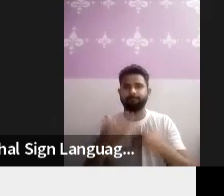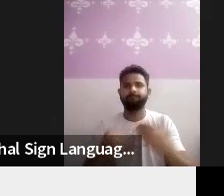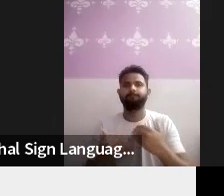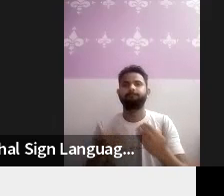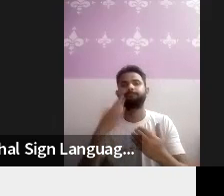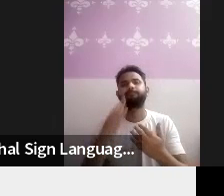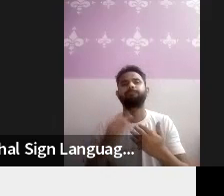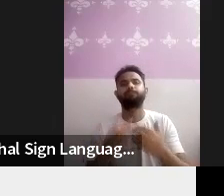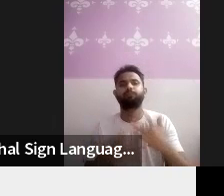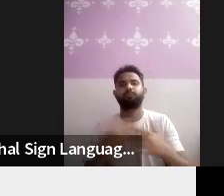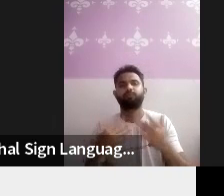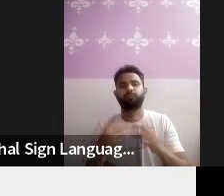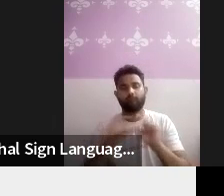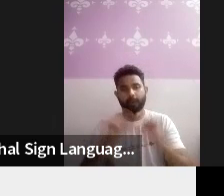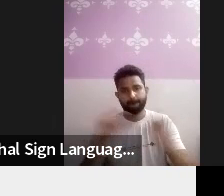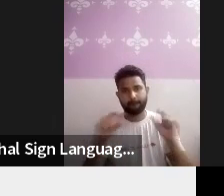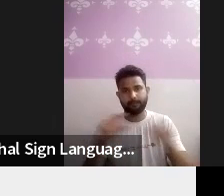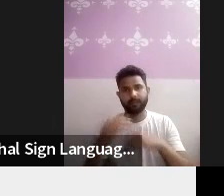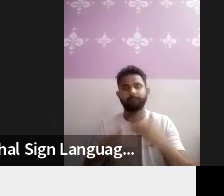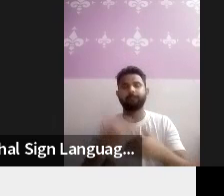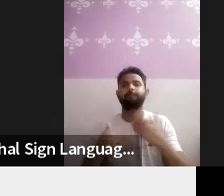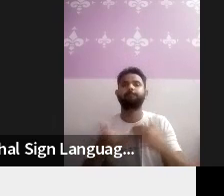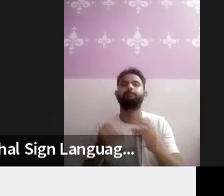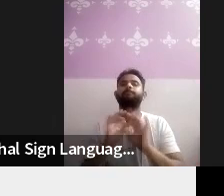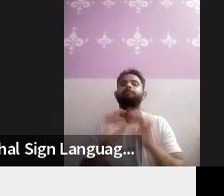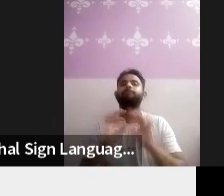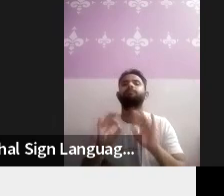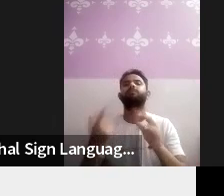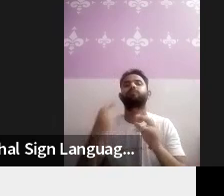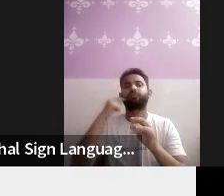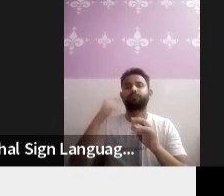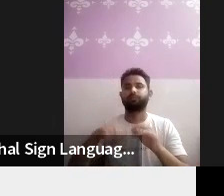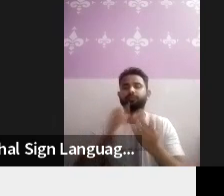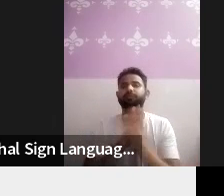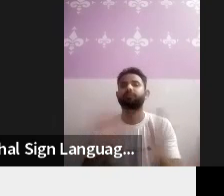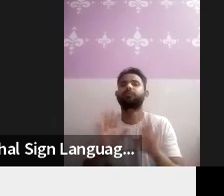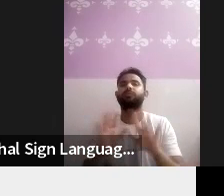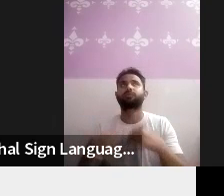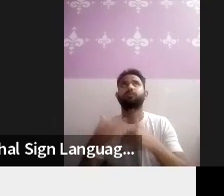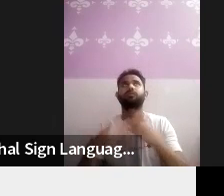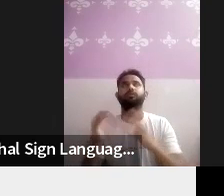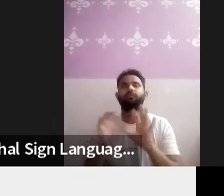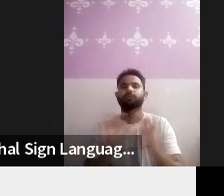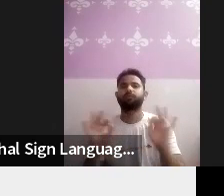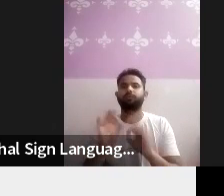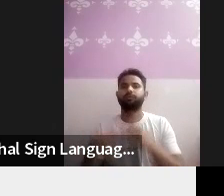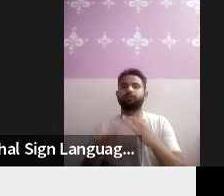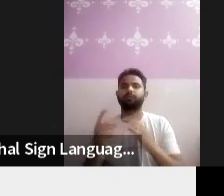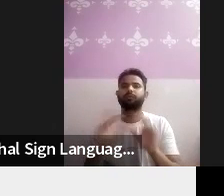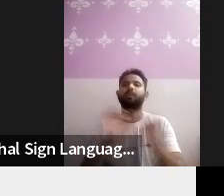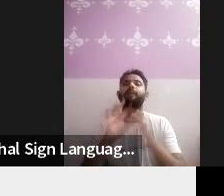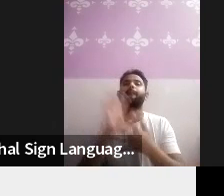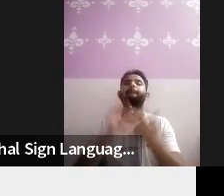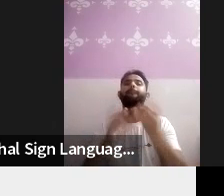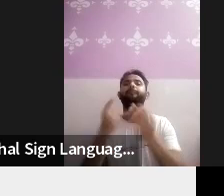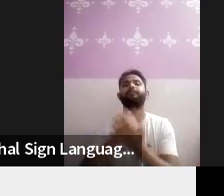So this is a big weakness with the app. Anyhow, so you write as best as you can. You can write what the complaint is about and try to put in as much detail. It